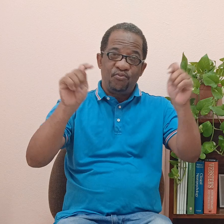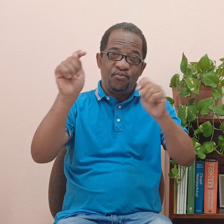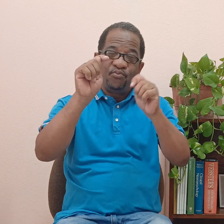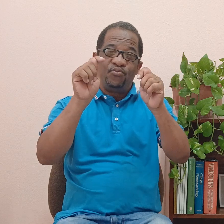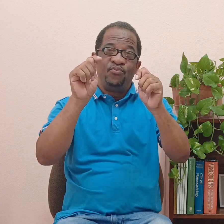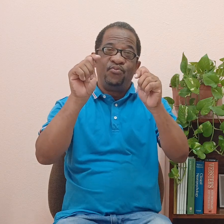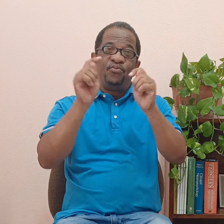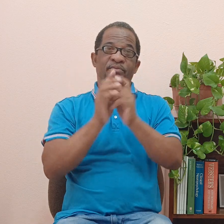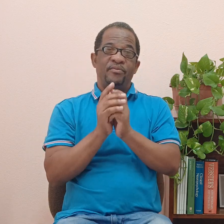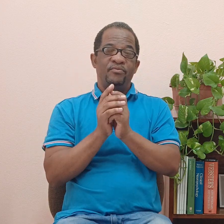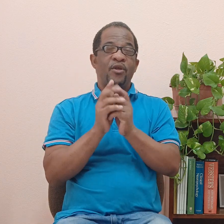2.